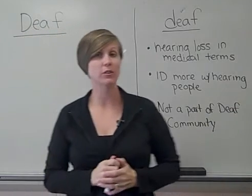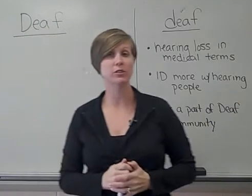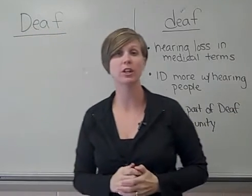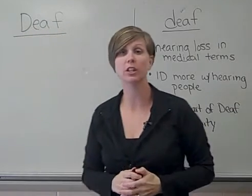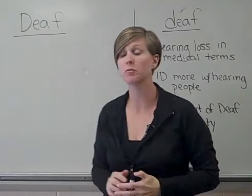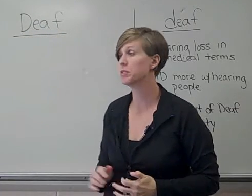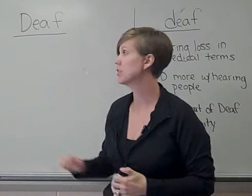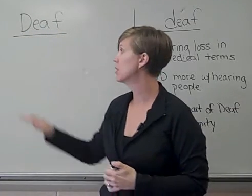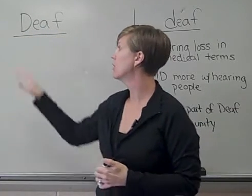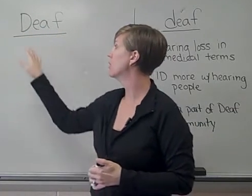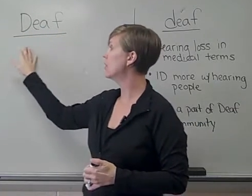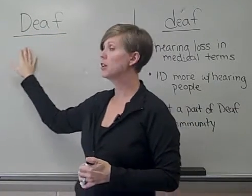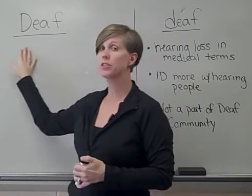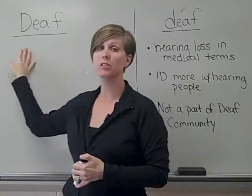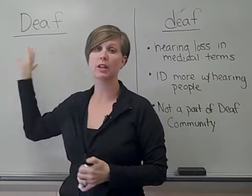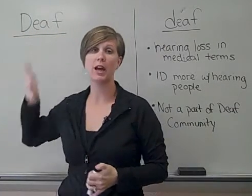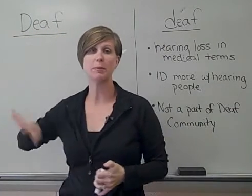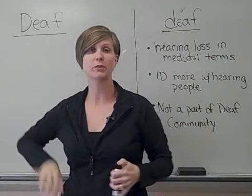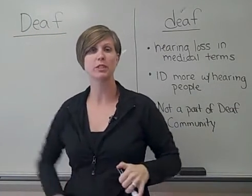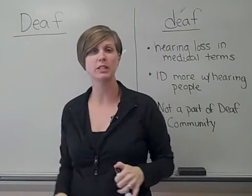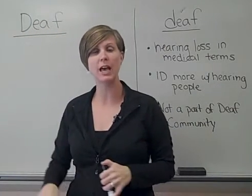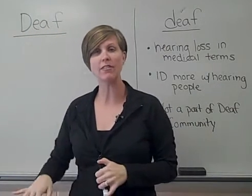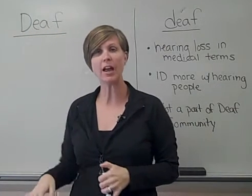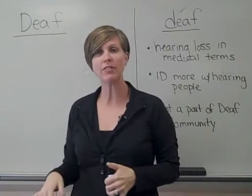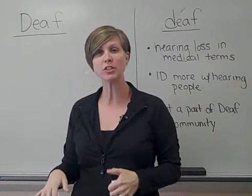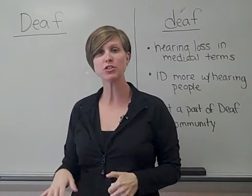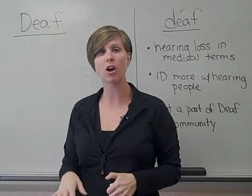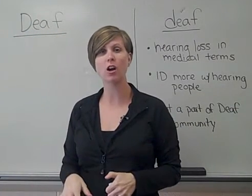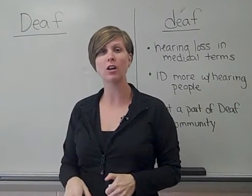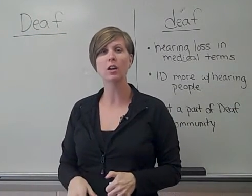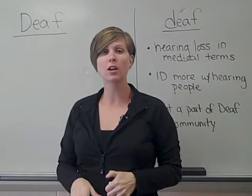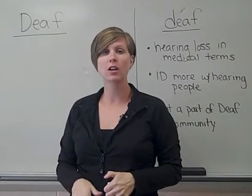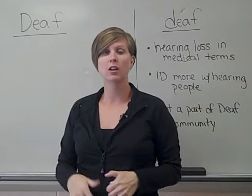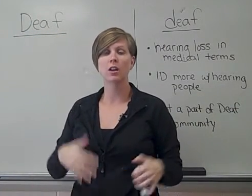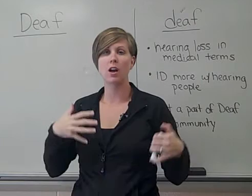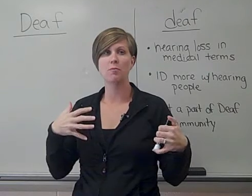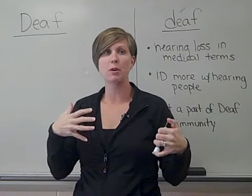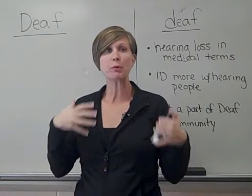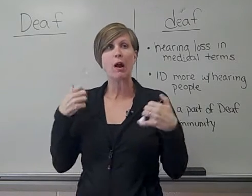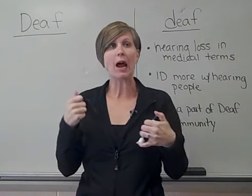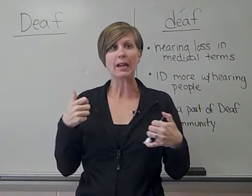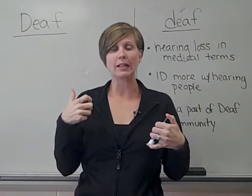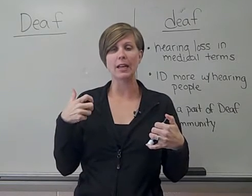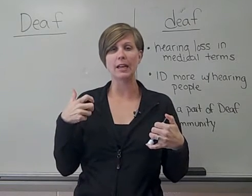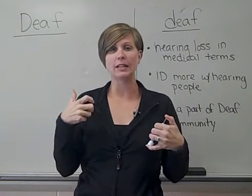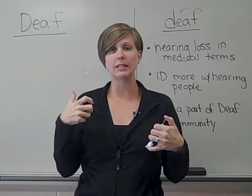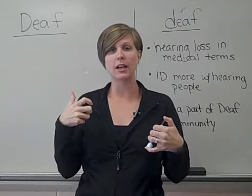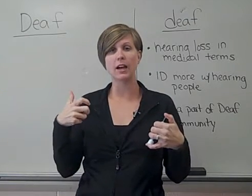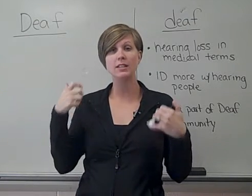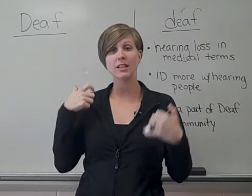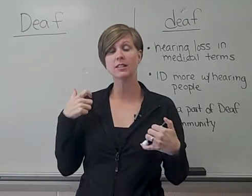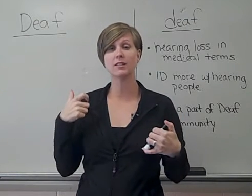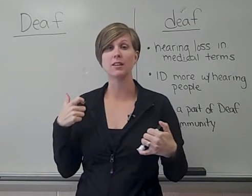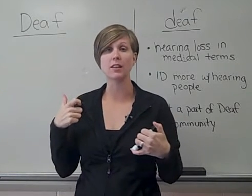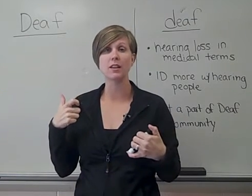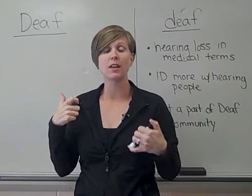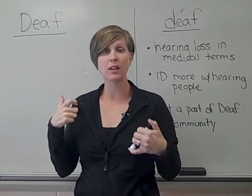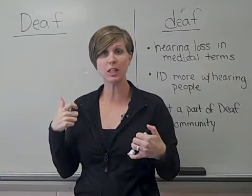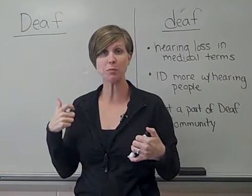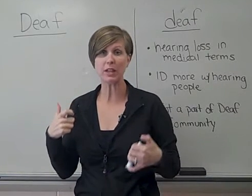medical terms, those who are capital D deaf have a strong pride and identity in